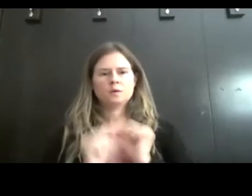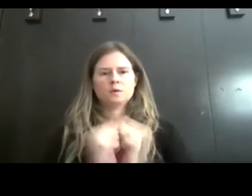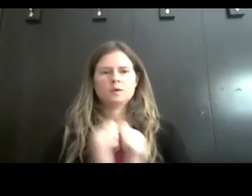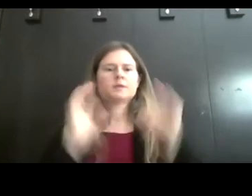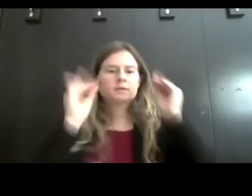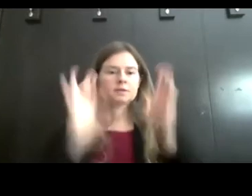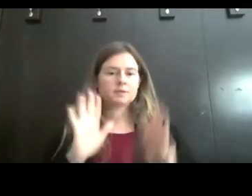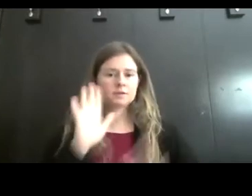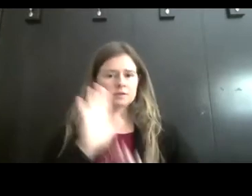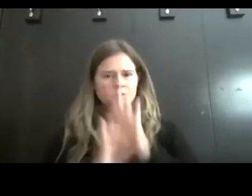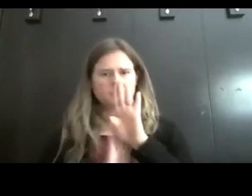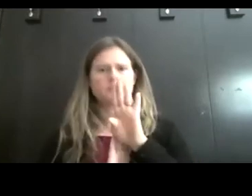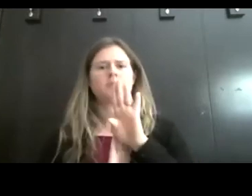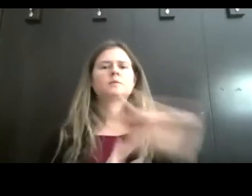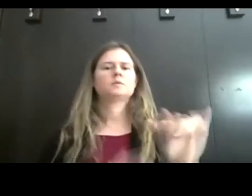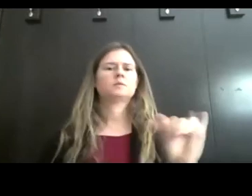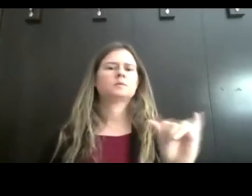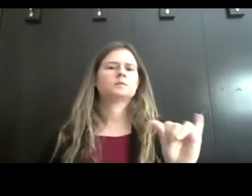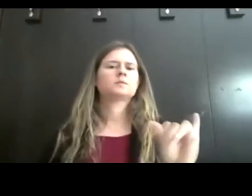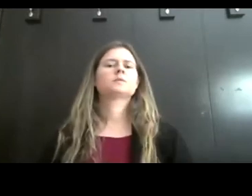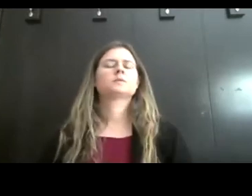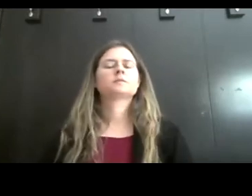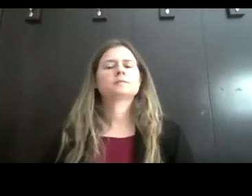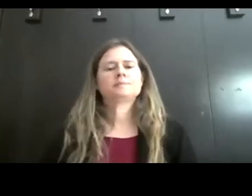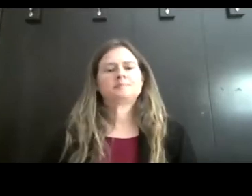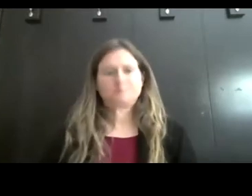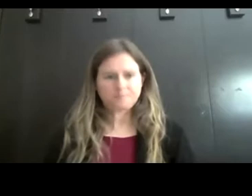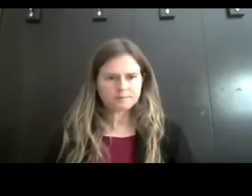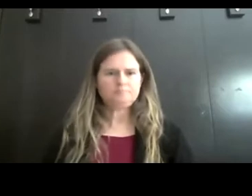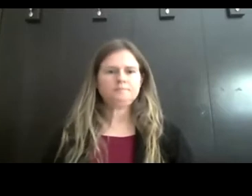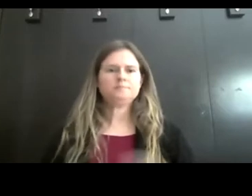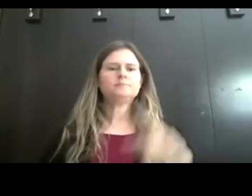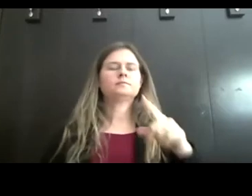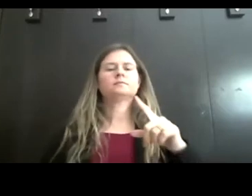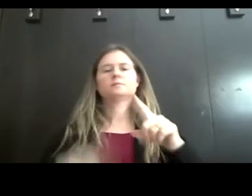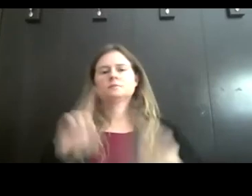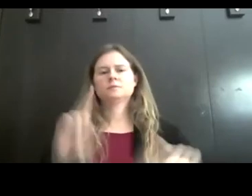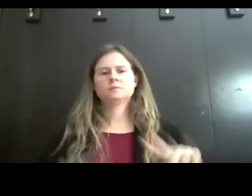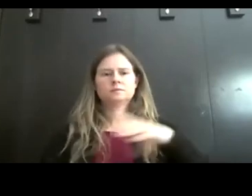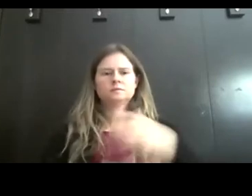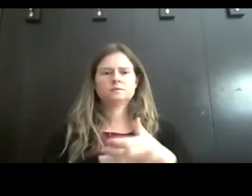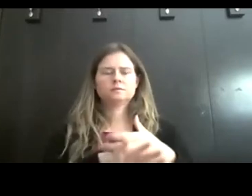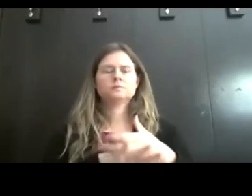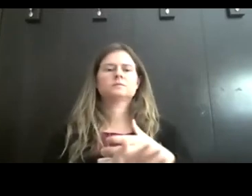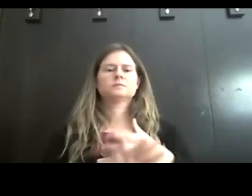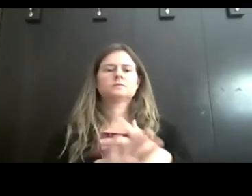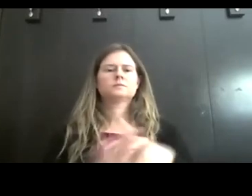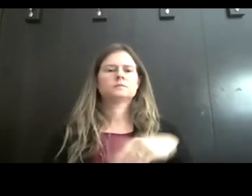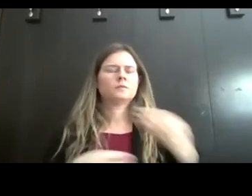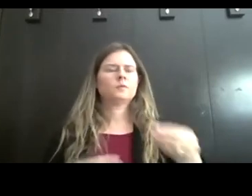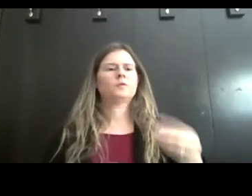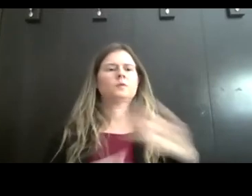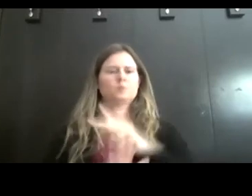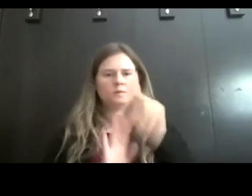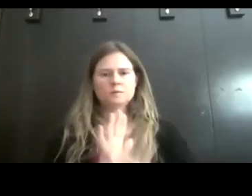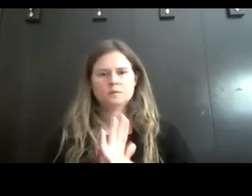and professional development, especially. So the Diversity Coalition was created to provide programs and resources. And in that